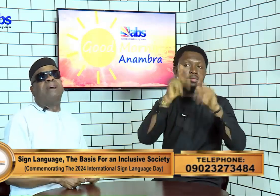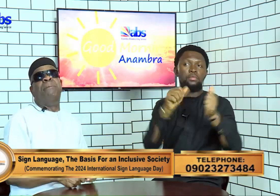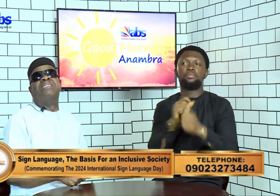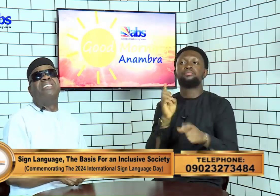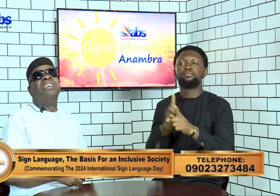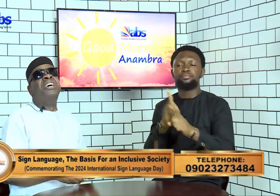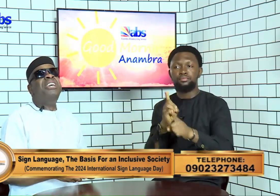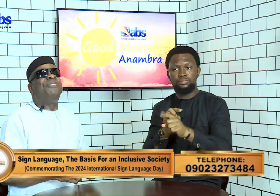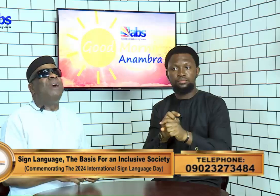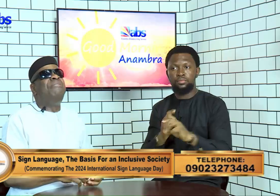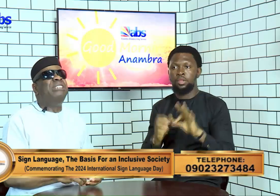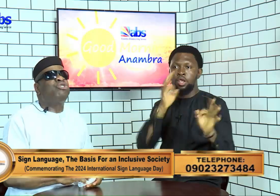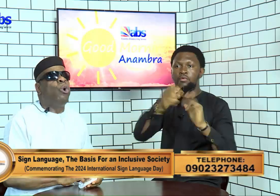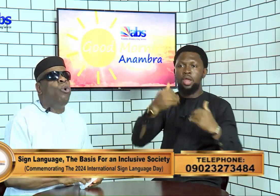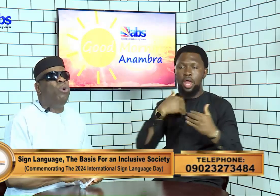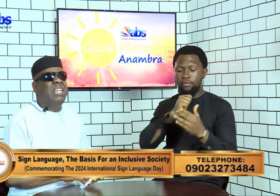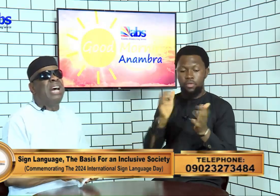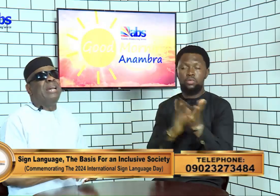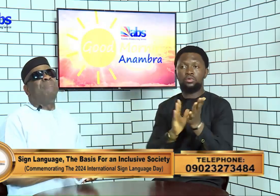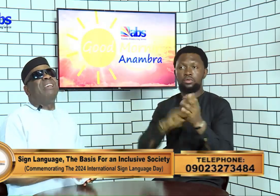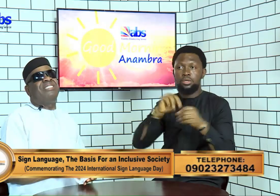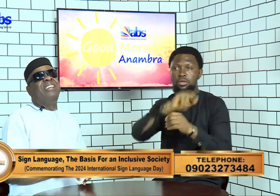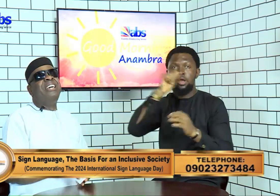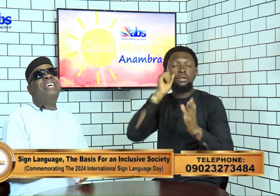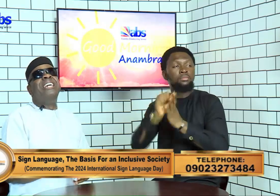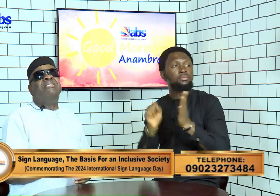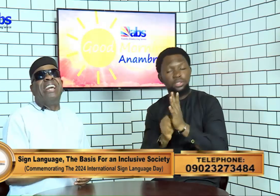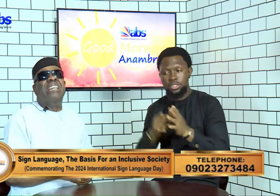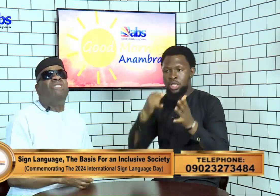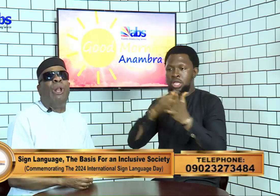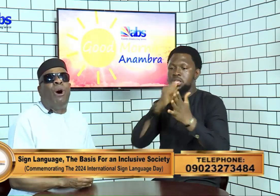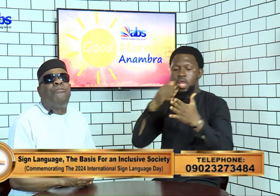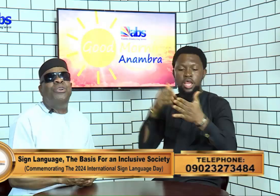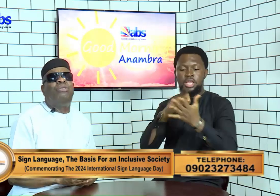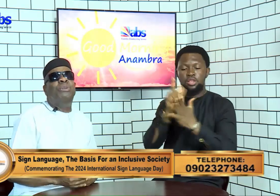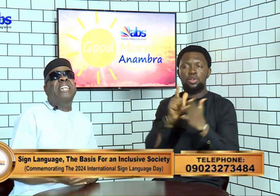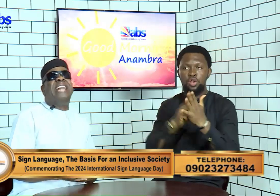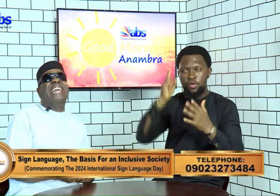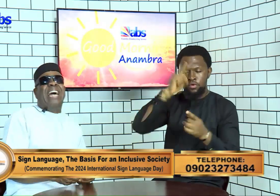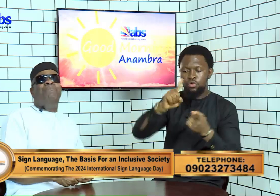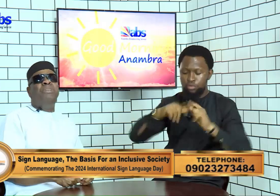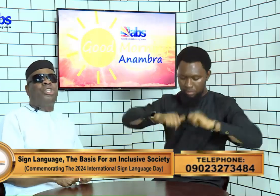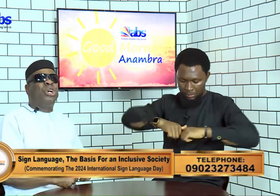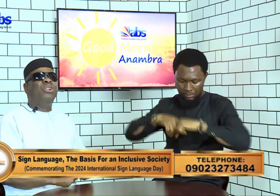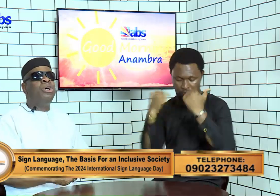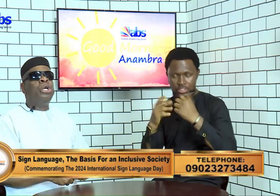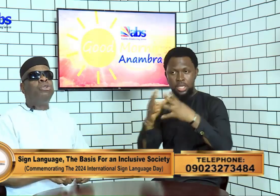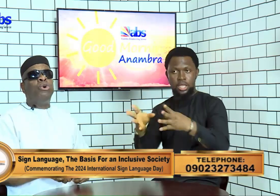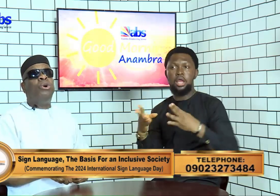with disabilities. If you have a school in Anambra State, it is against the law for you to deny